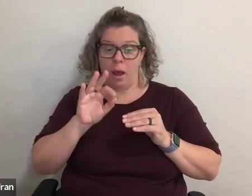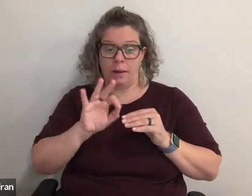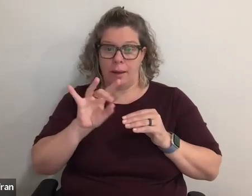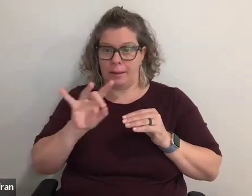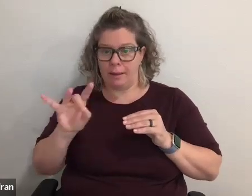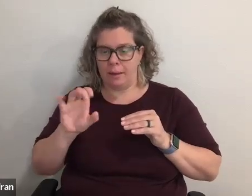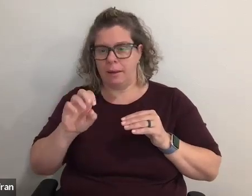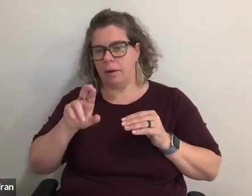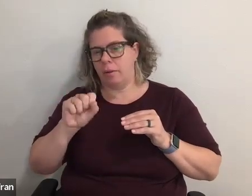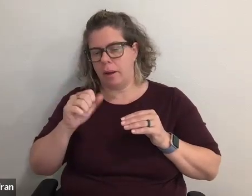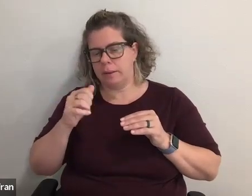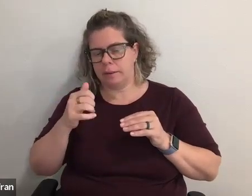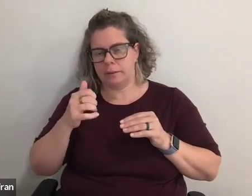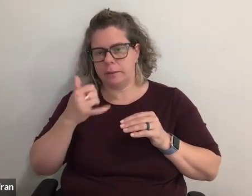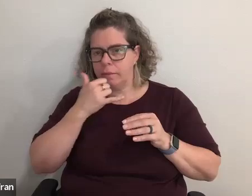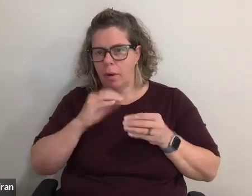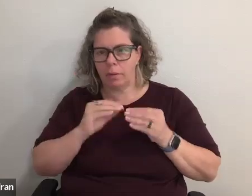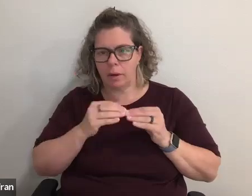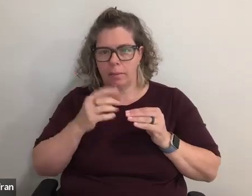a crisis line at a